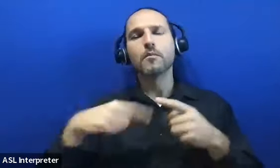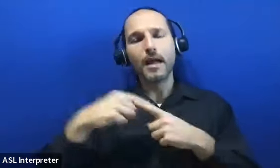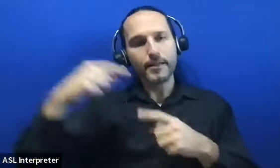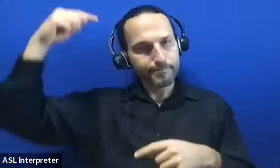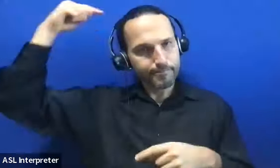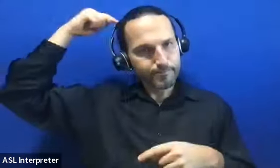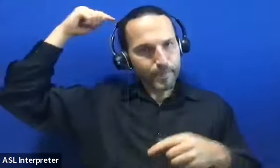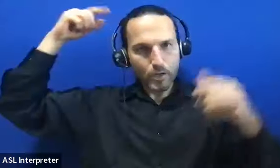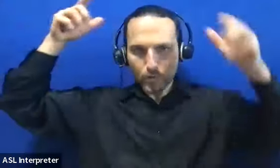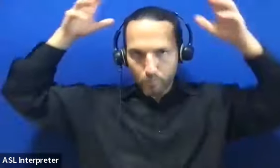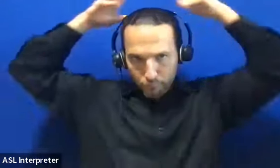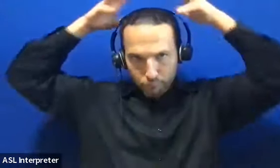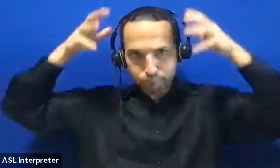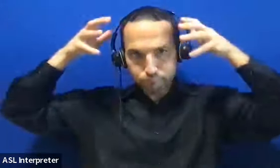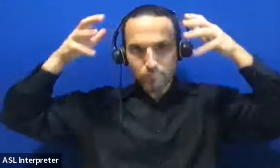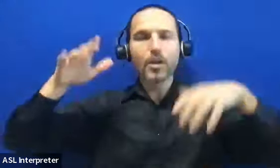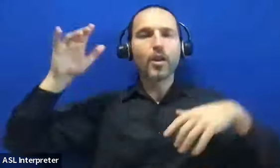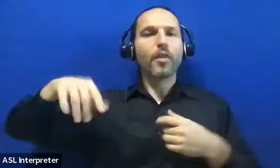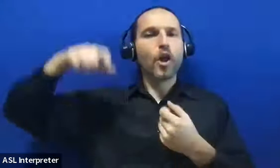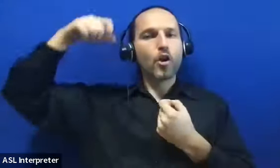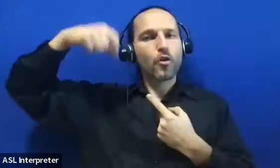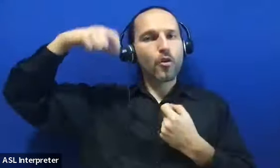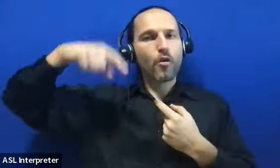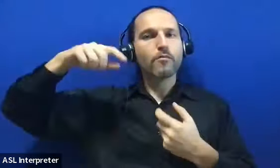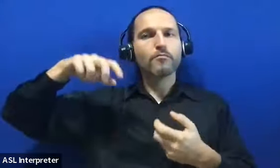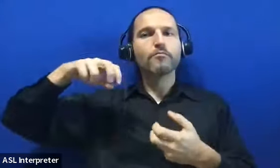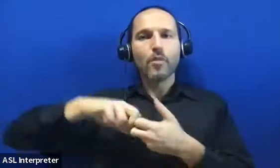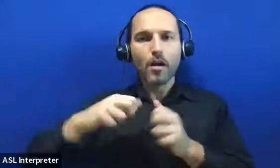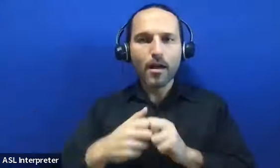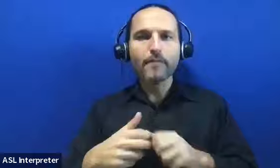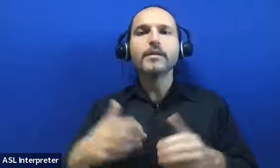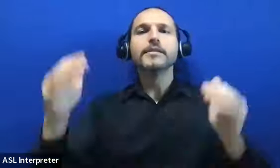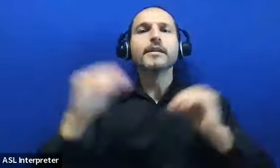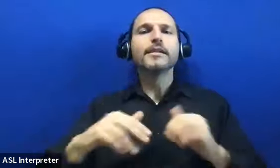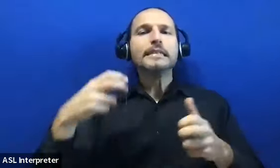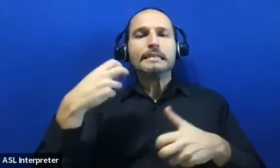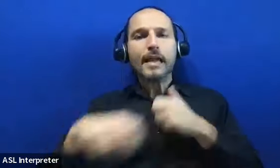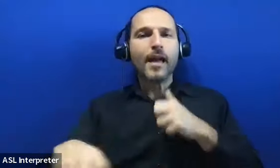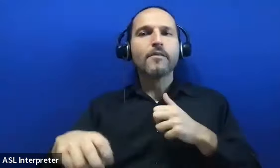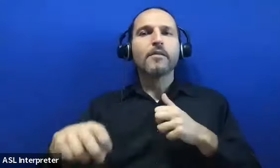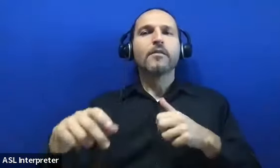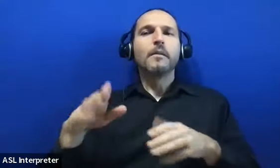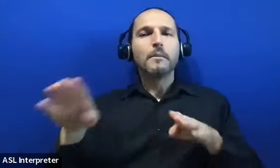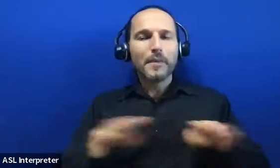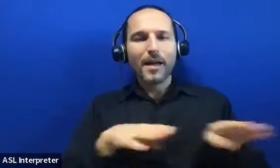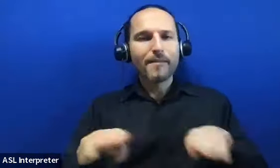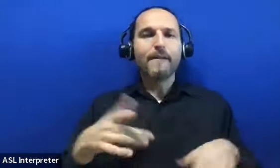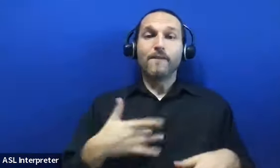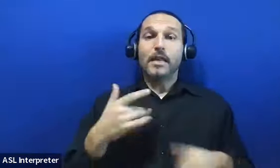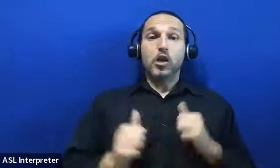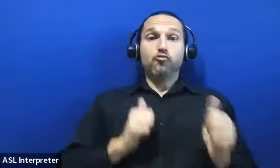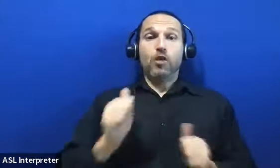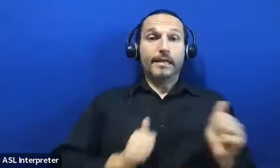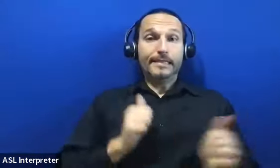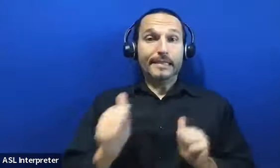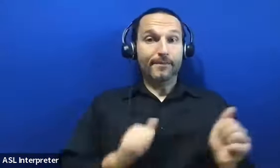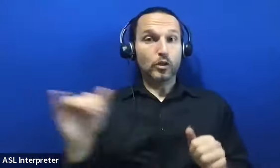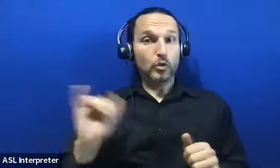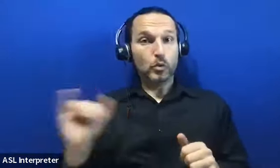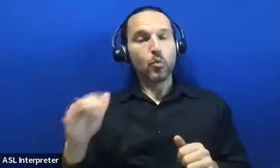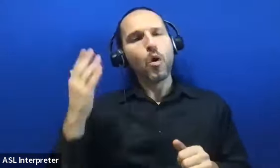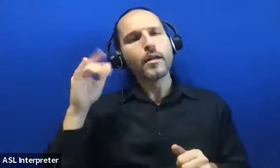dysfunction. We talked about some difficult behaviors, right? Pushing away, being aggressive,